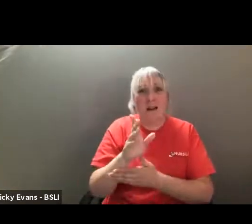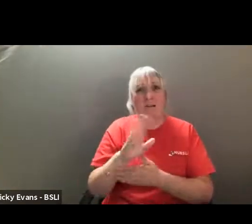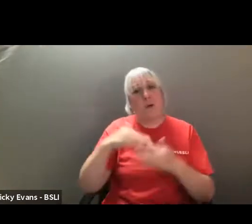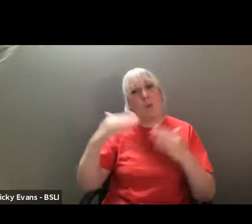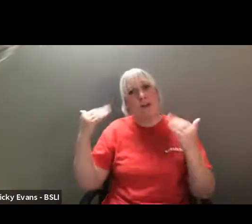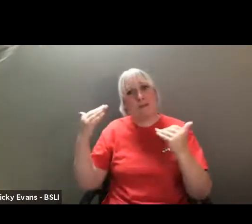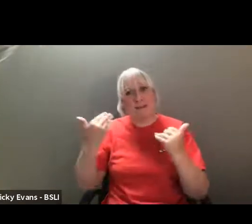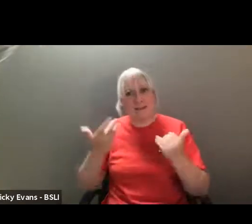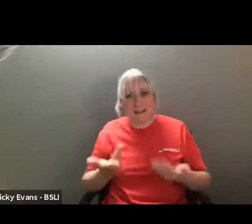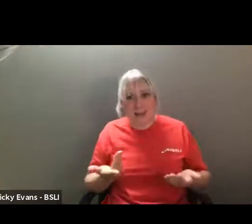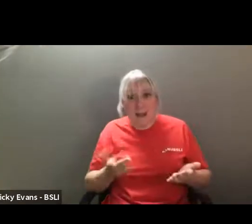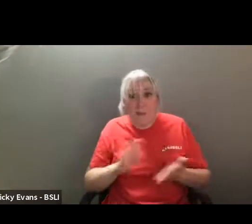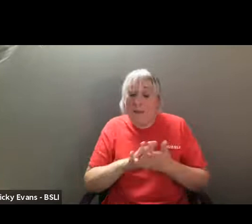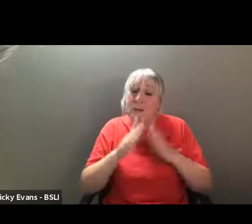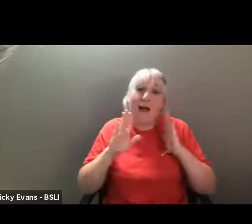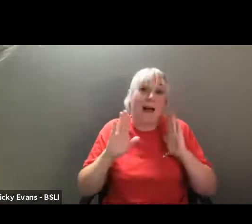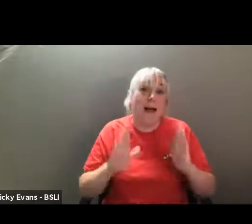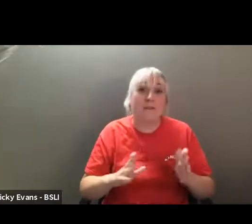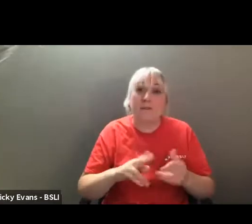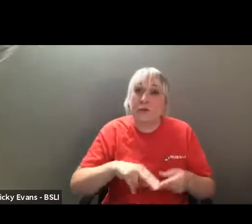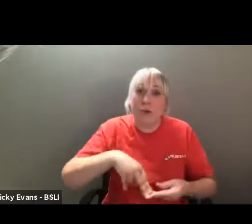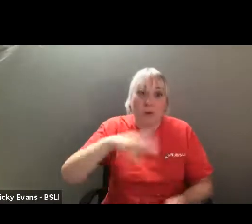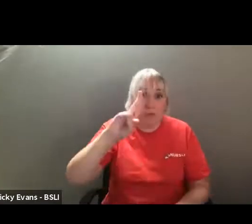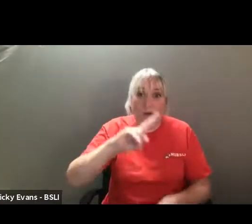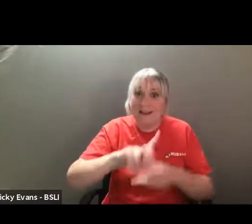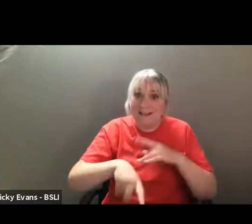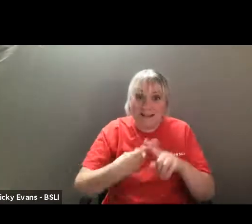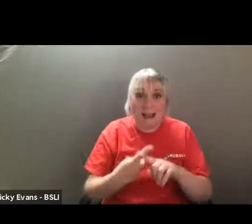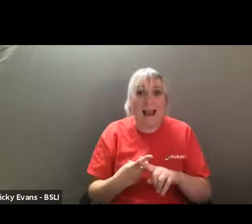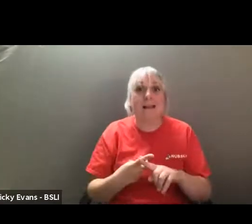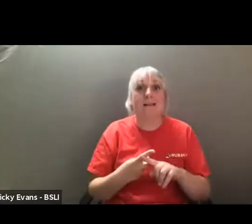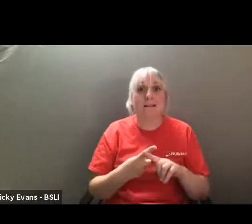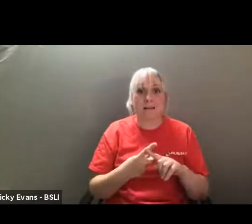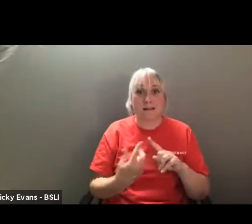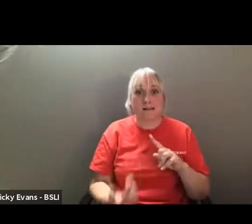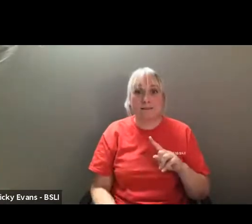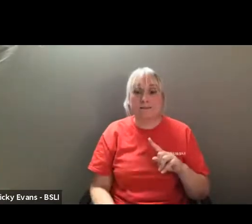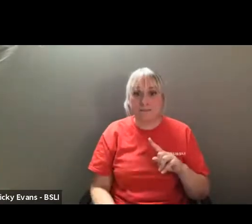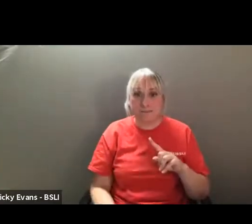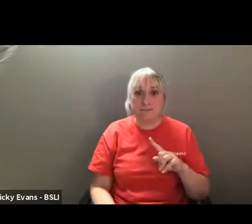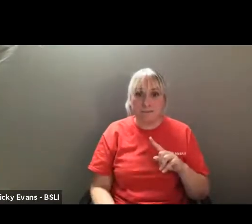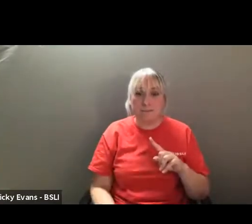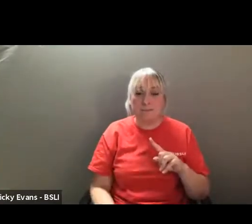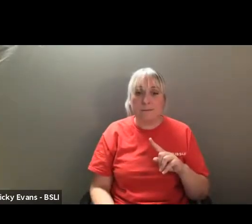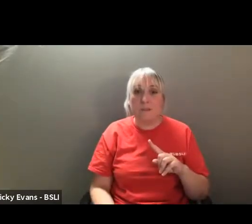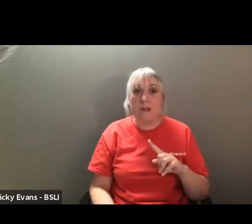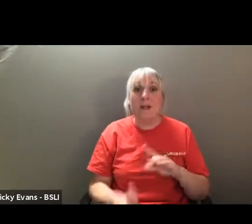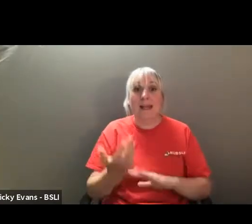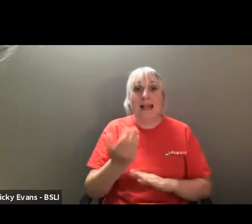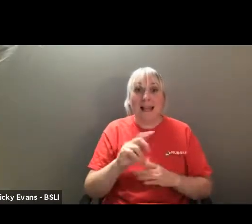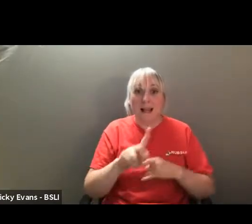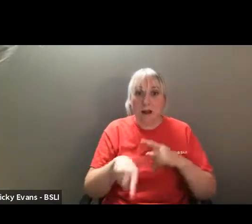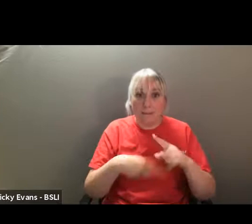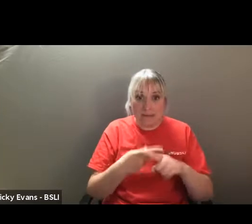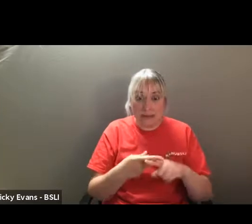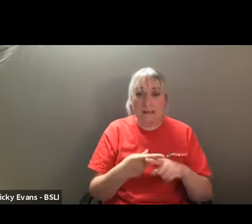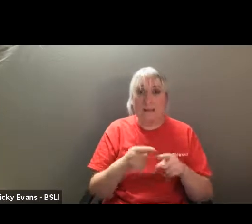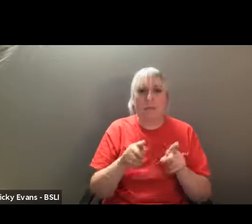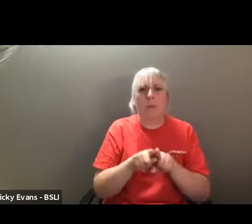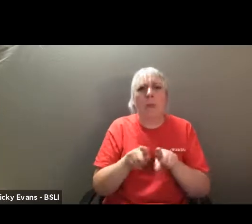raising taxes enormously in terms of income tax, and probably